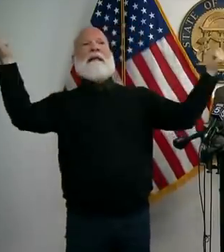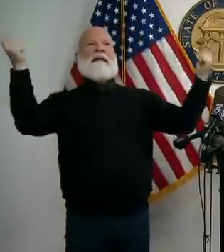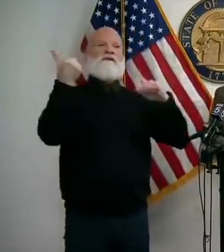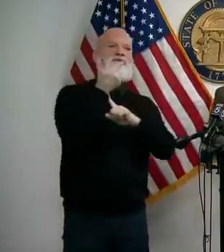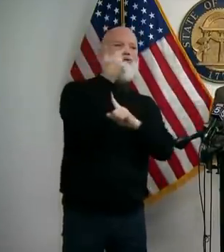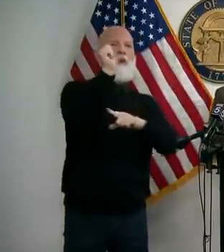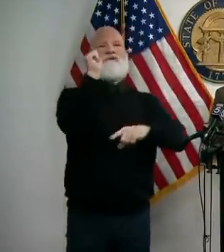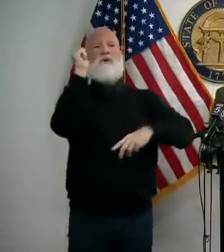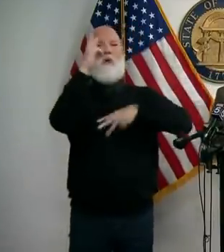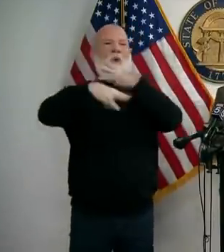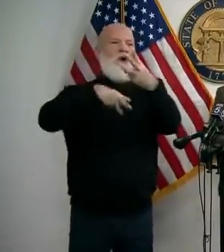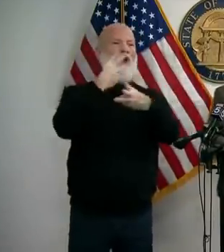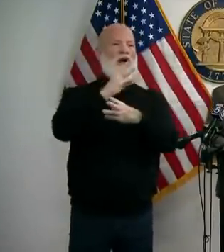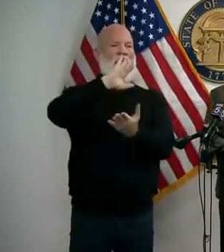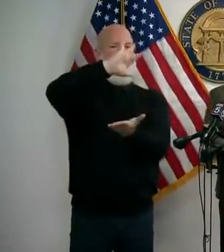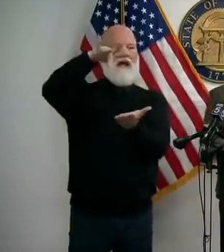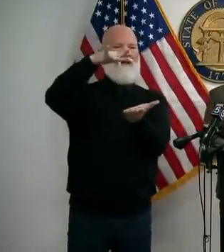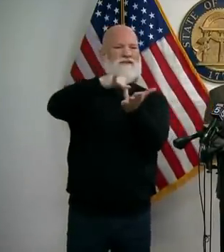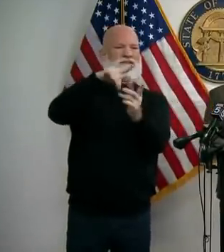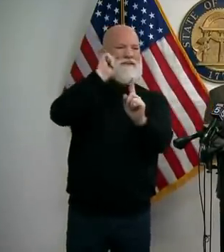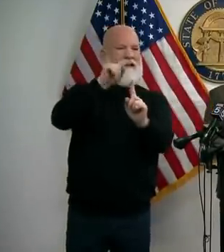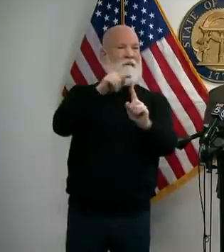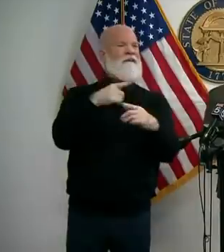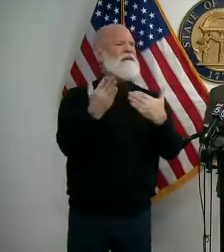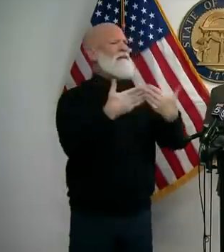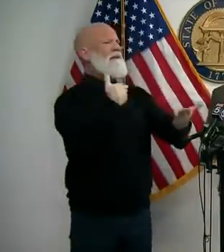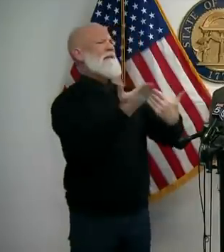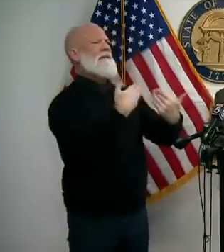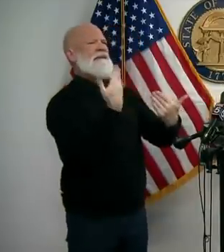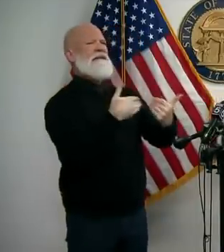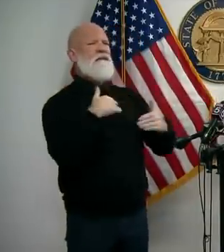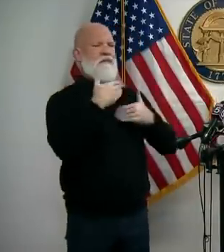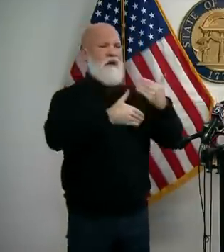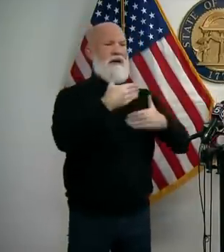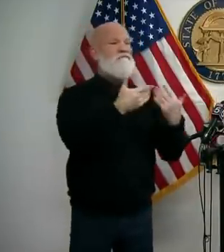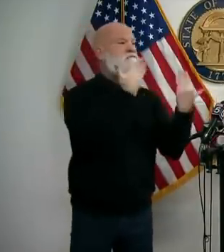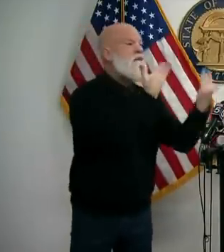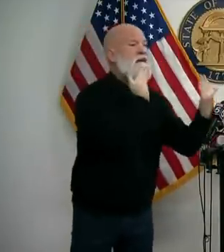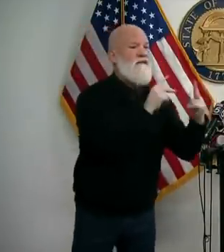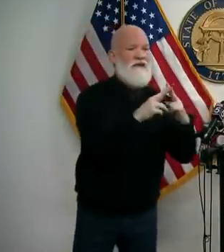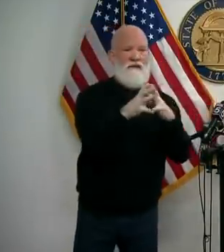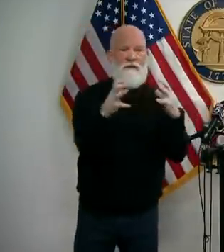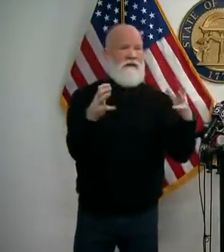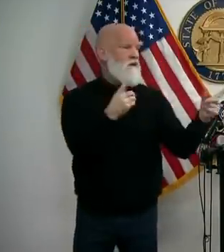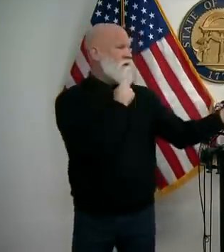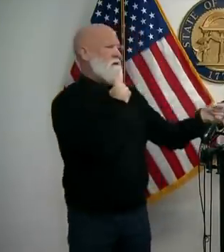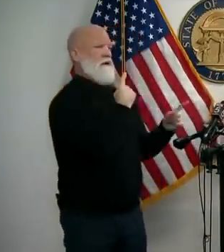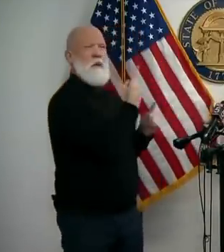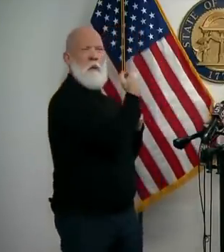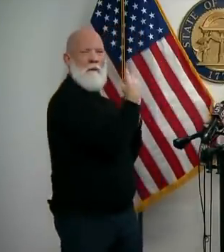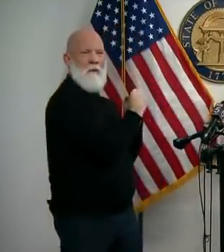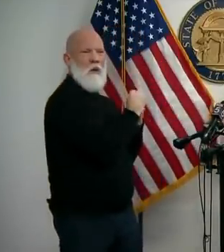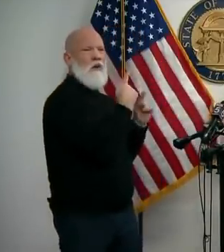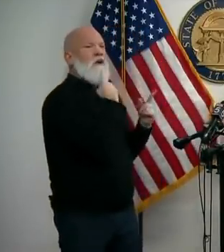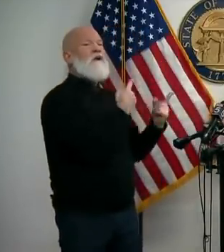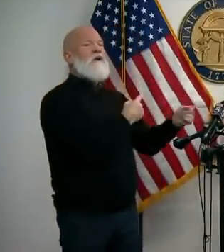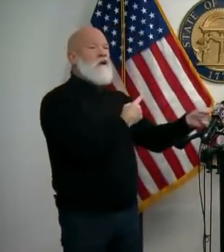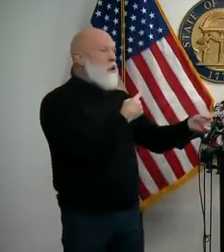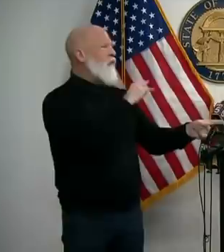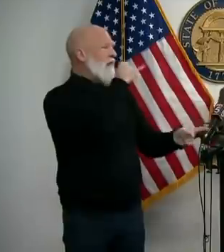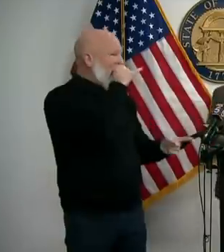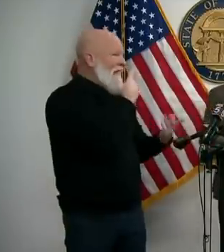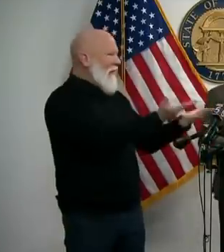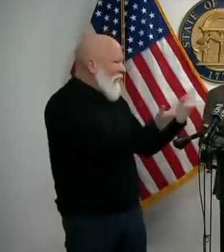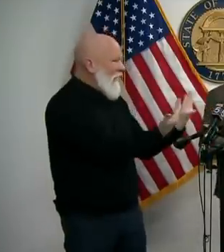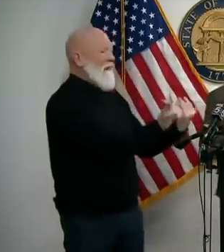that can allow for better and easier viewing. All right, thank you all very much. Can I ask one more question for you? Sorry. You're that kid in this class, aren't you? Okay.